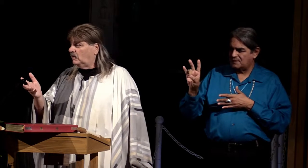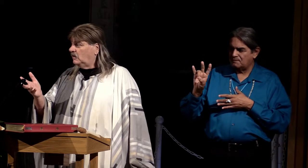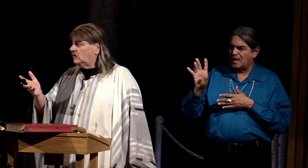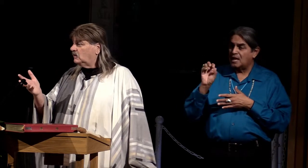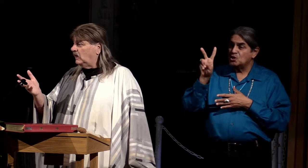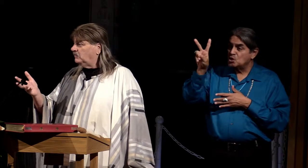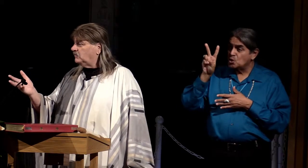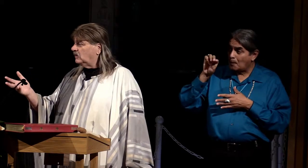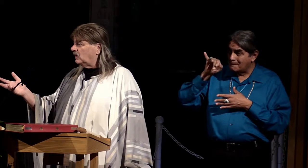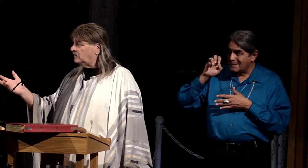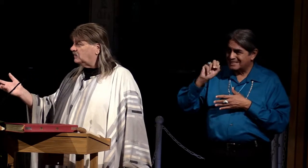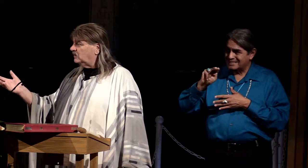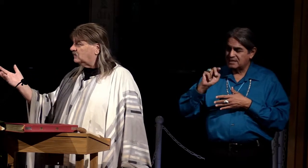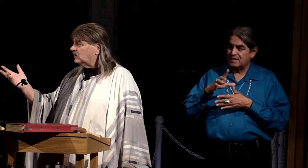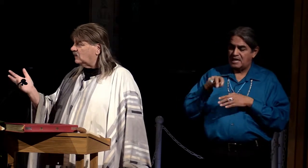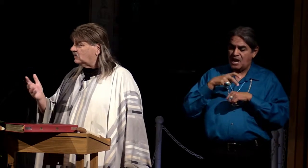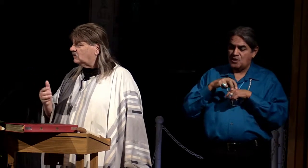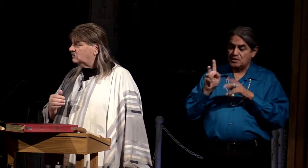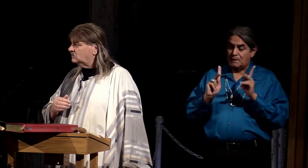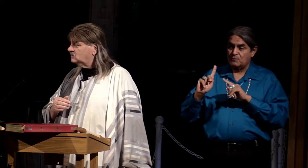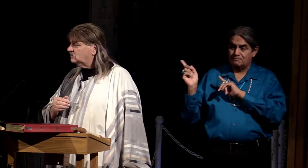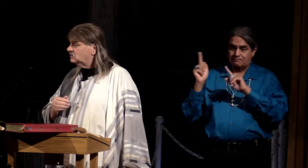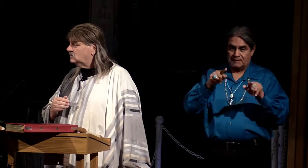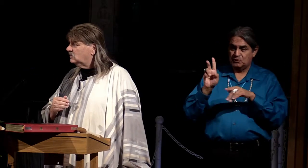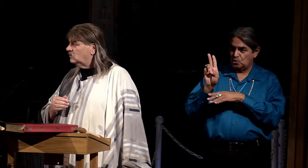people came to the United States and Canada.